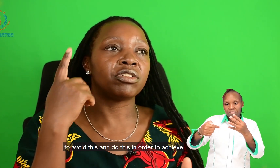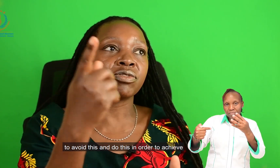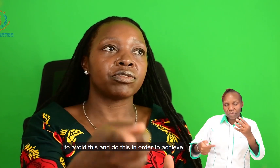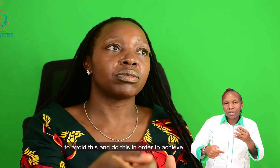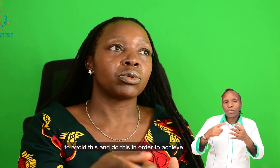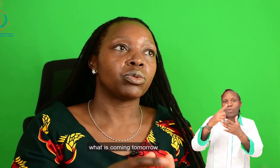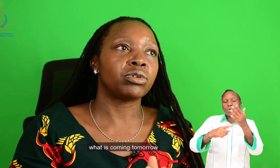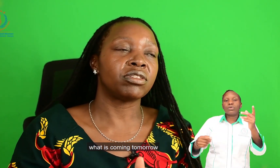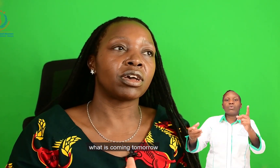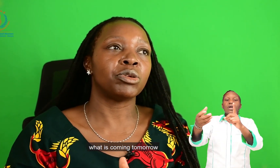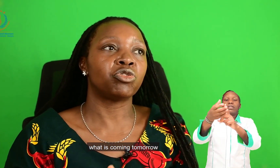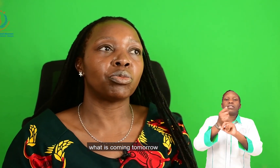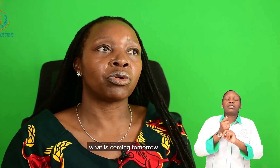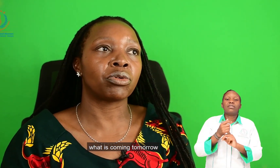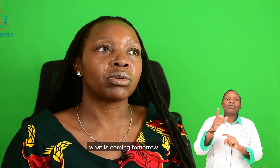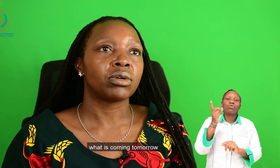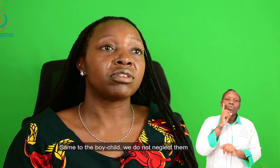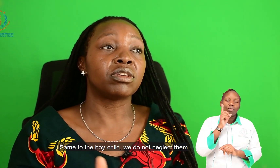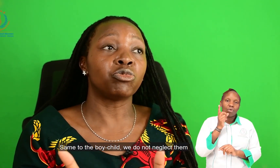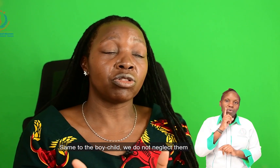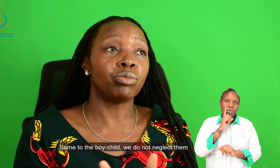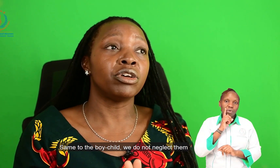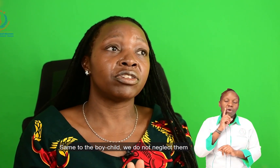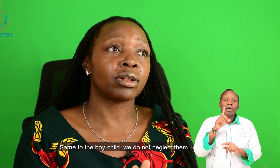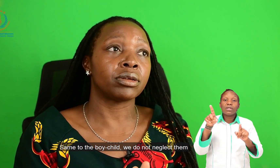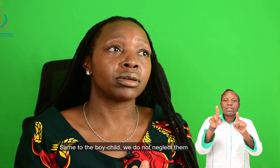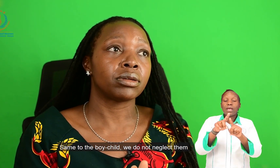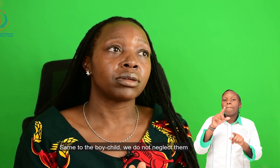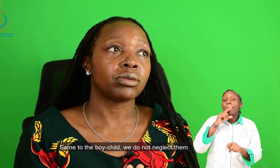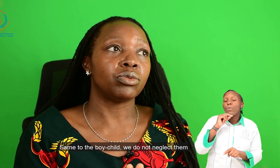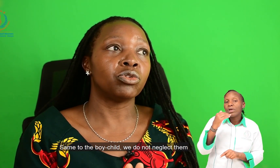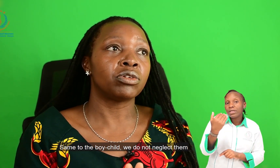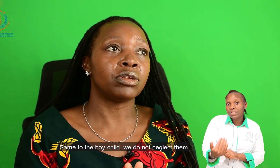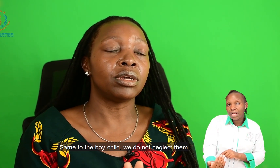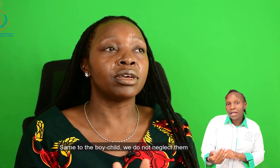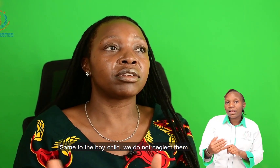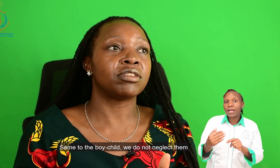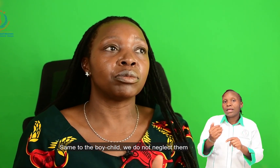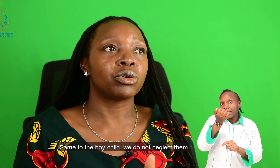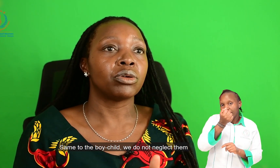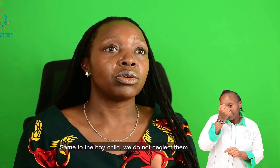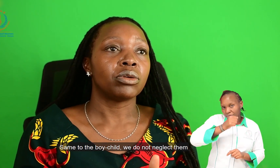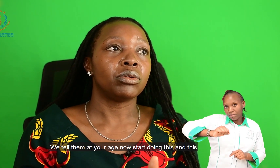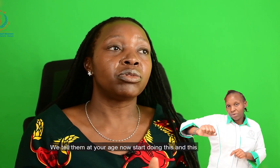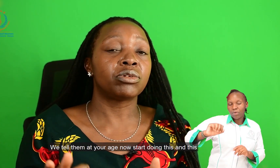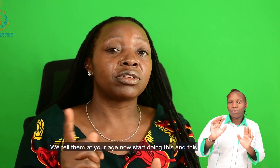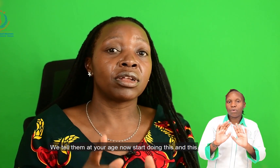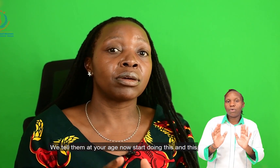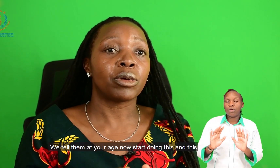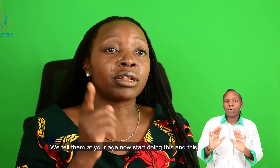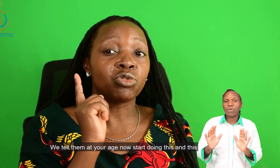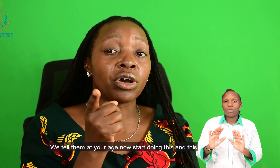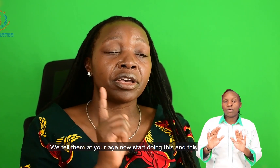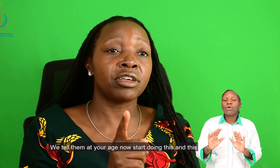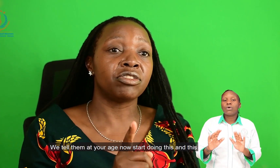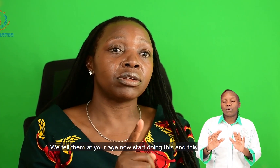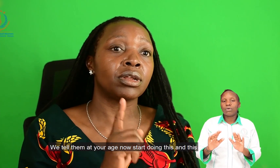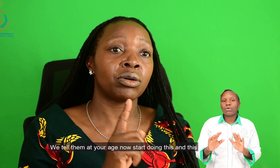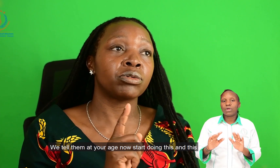achieve what is coming tomorrow. Same to the boy child. We don't neglect them. You tell them, at your age now,